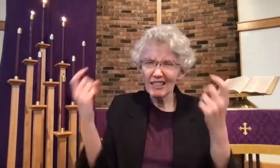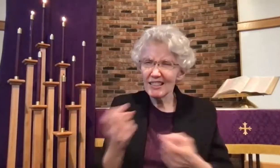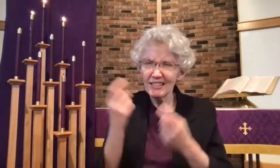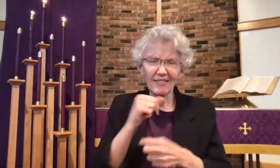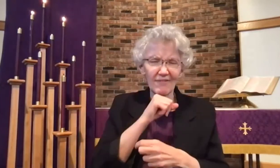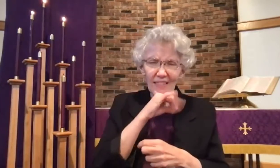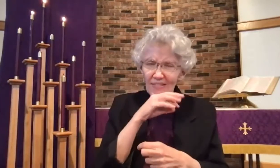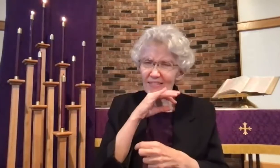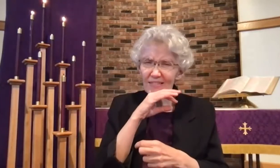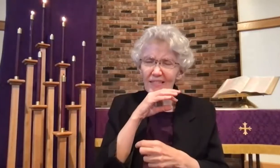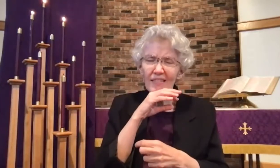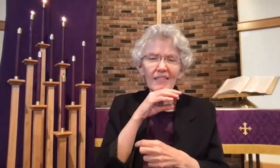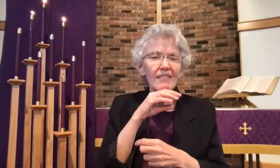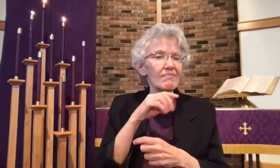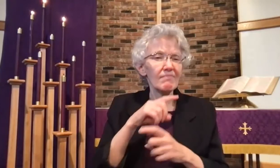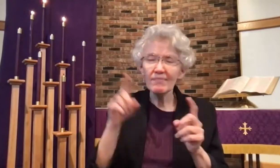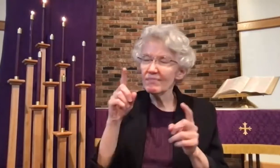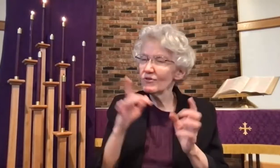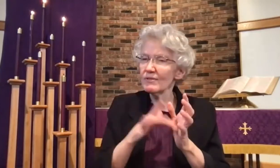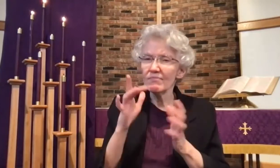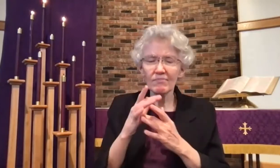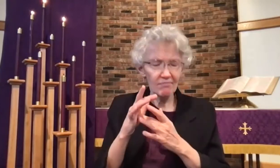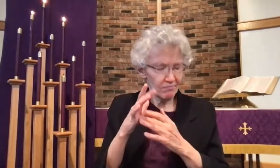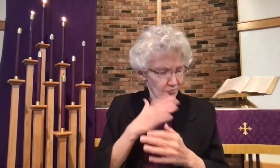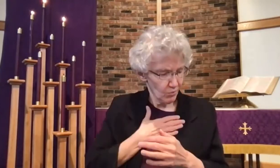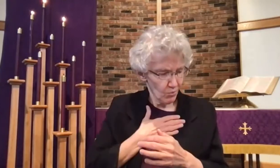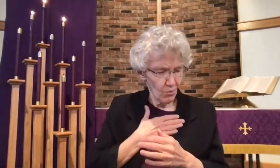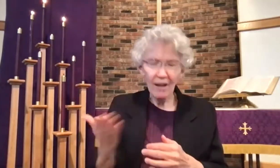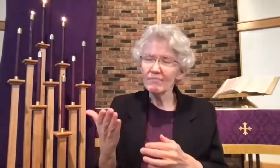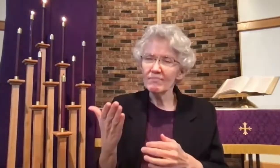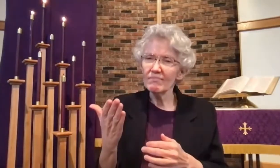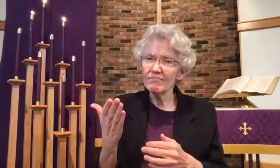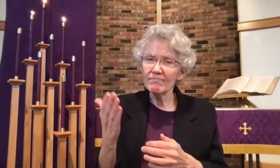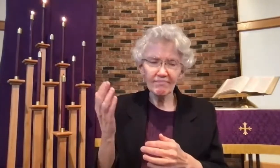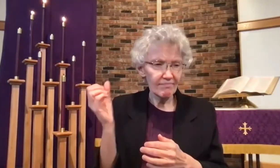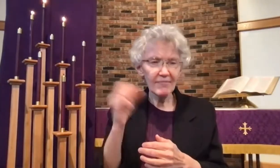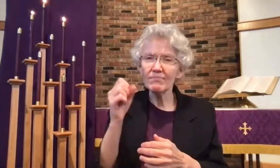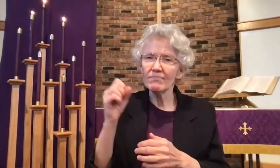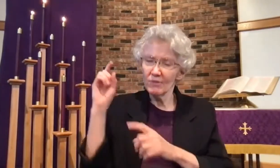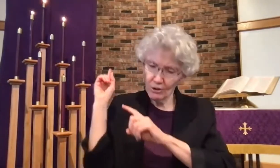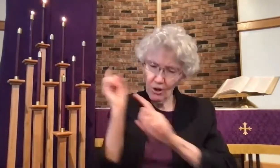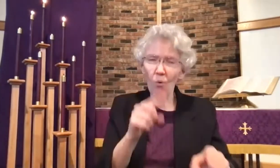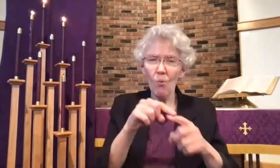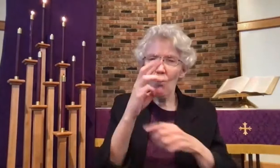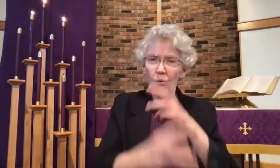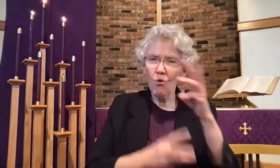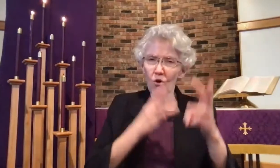And the world was filled with darkness and sin, but Jesus willingly left